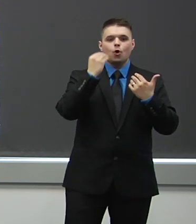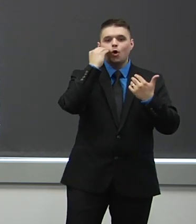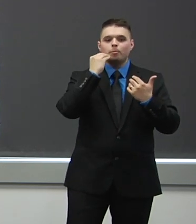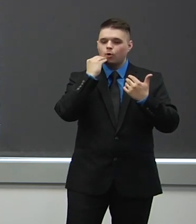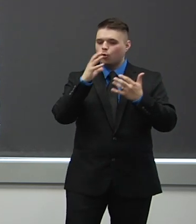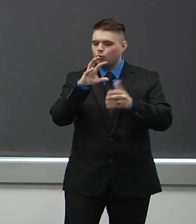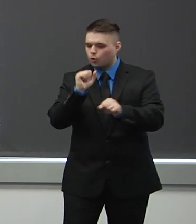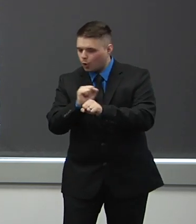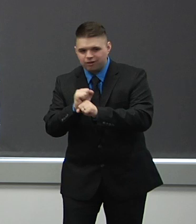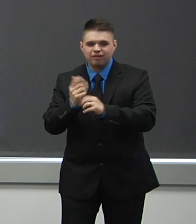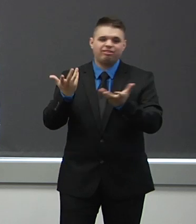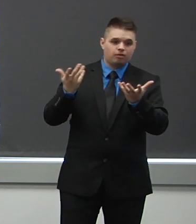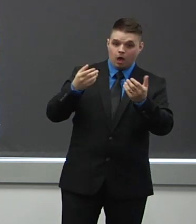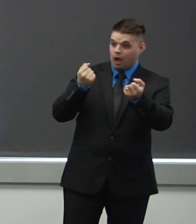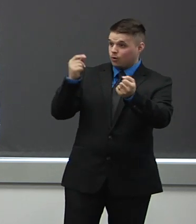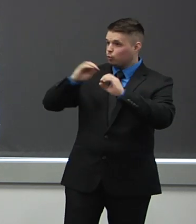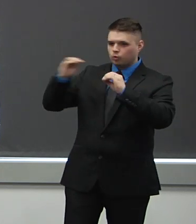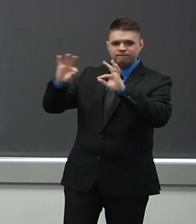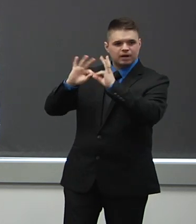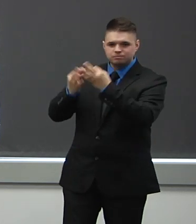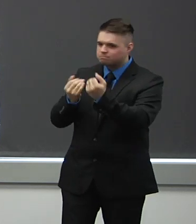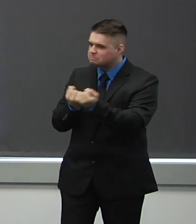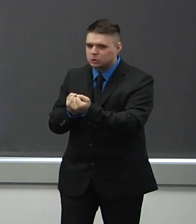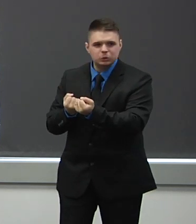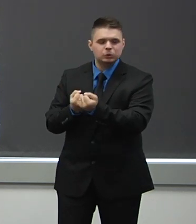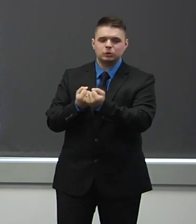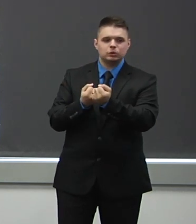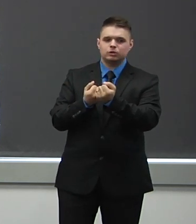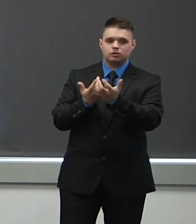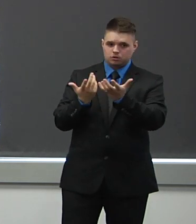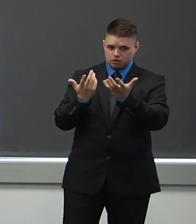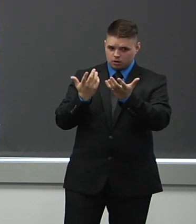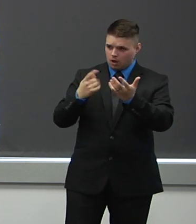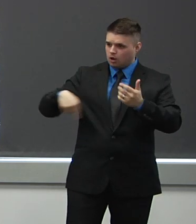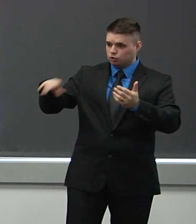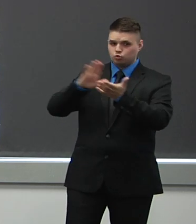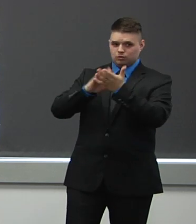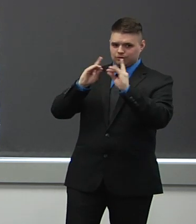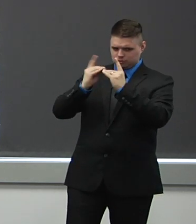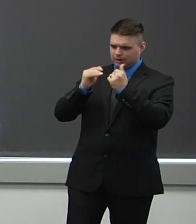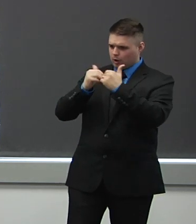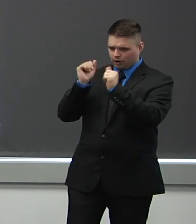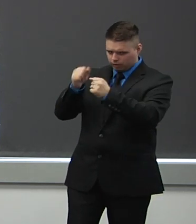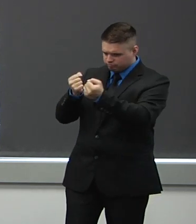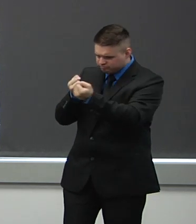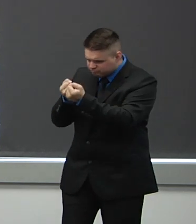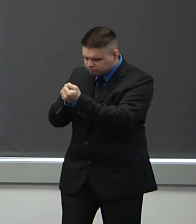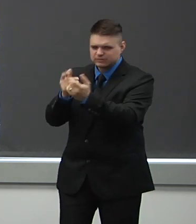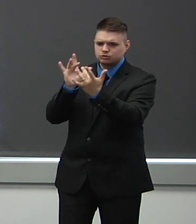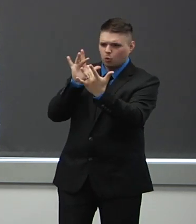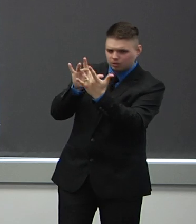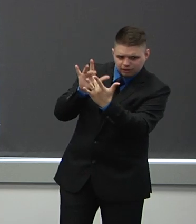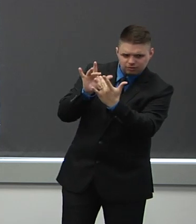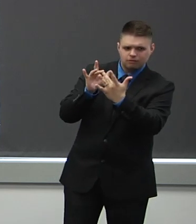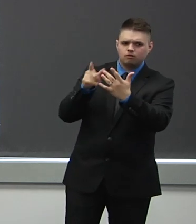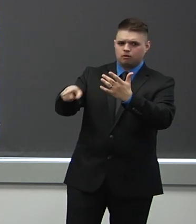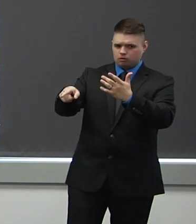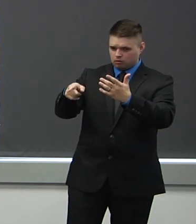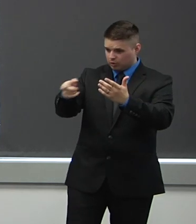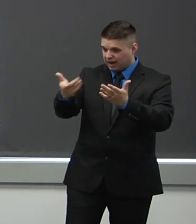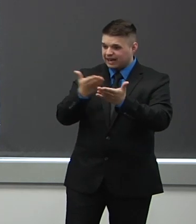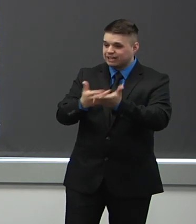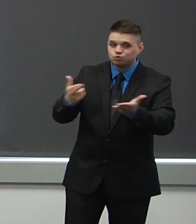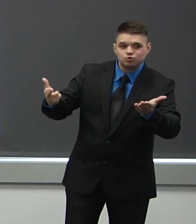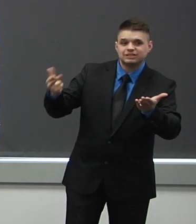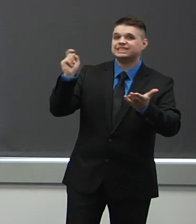I mean, how are the districts gonna make sure that these kids are contacted, that they're gonna get their resources that they